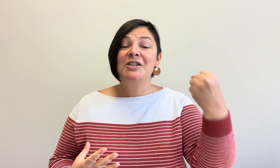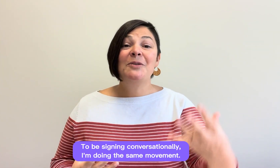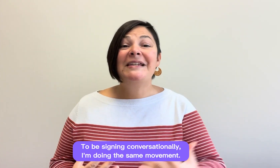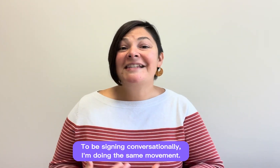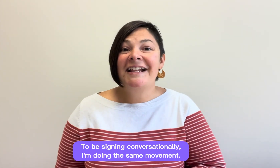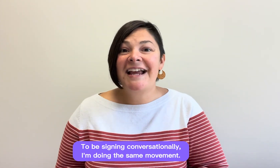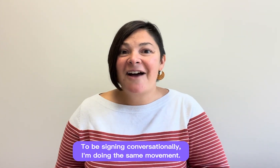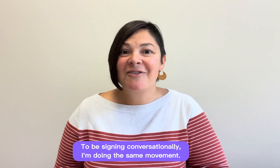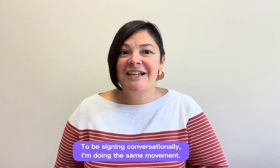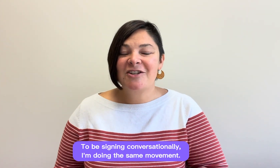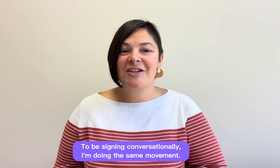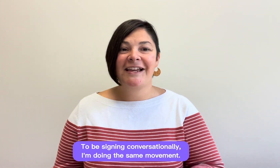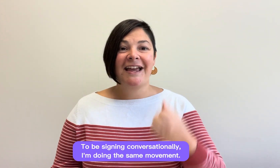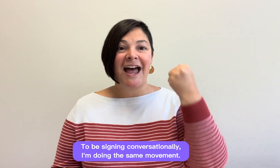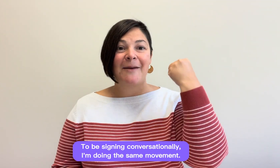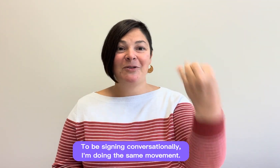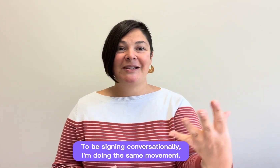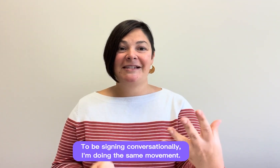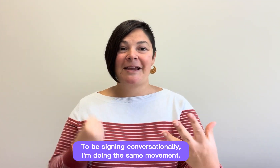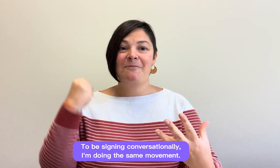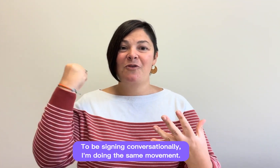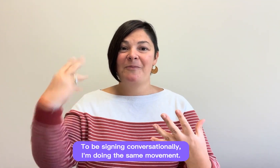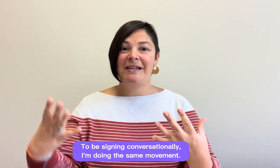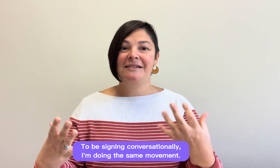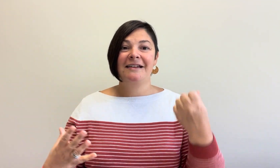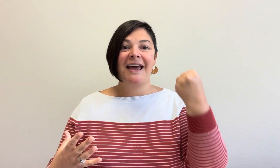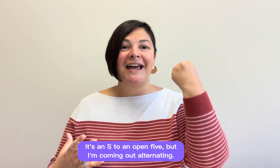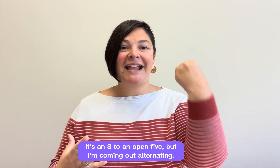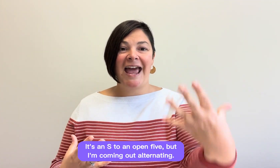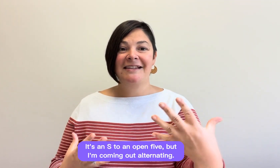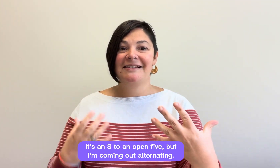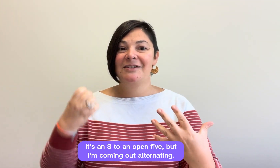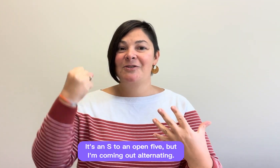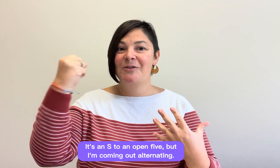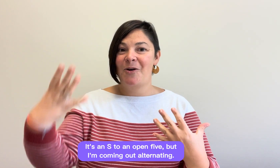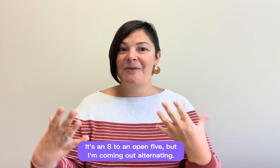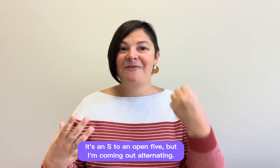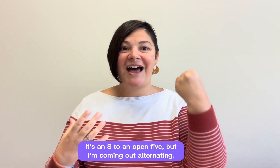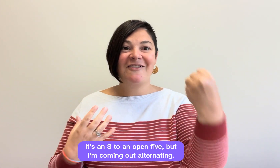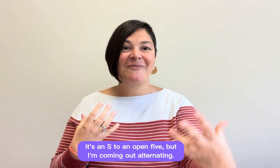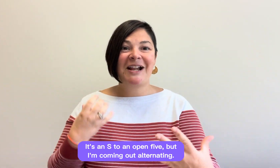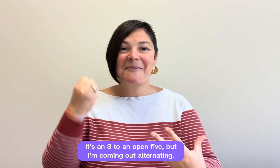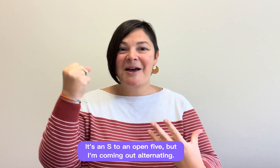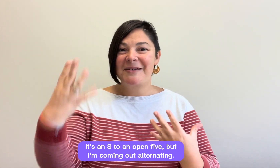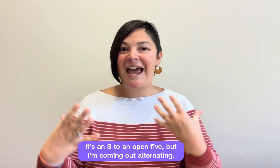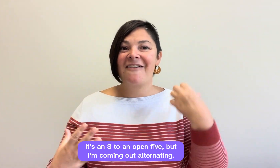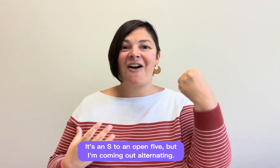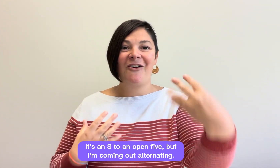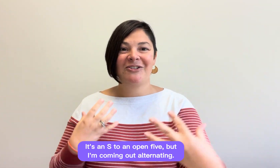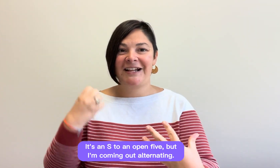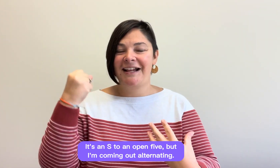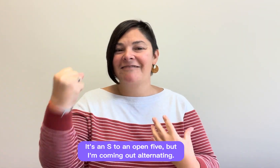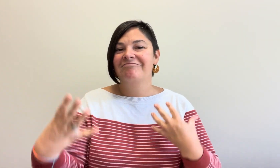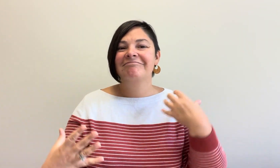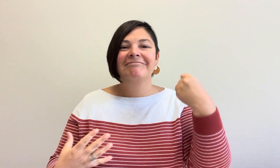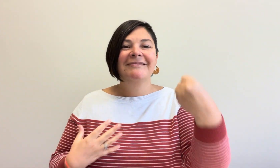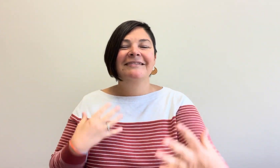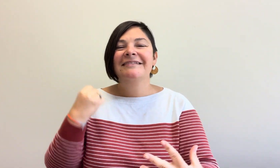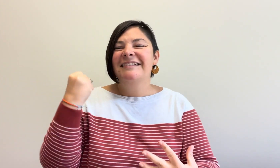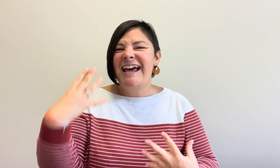To be signing conversationally, I'm doing the same movement, an S to an open five, but I'm coming out alternating. I